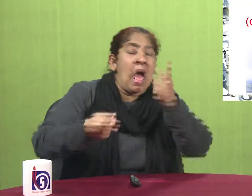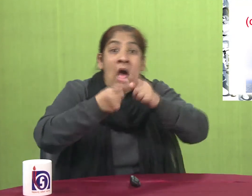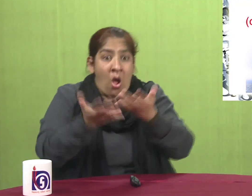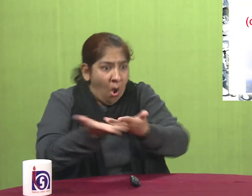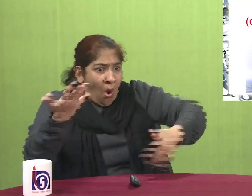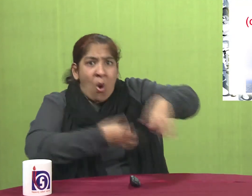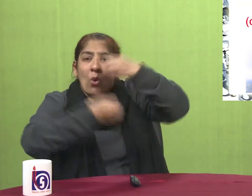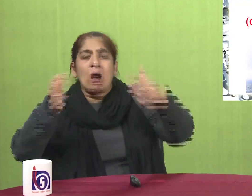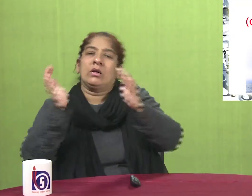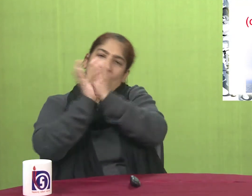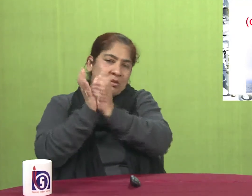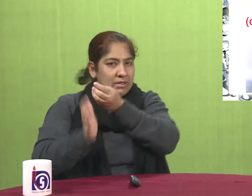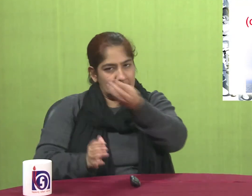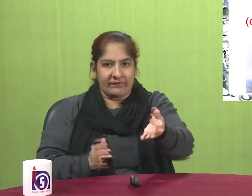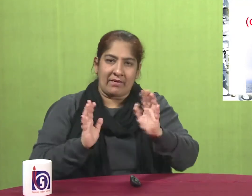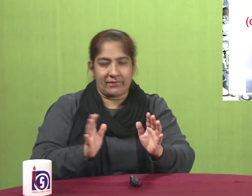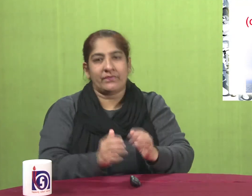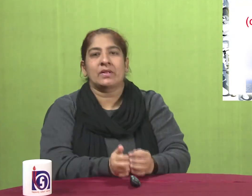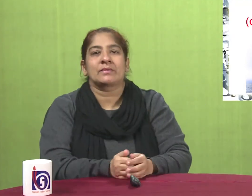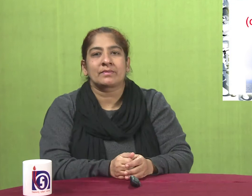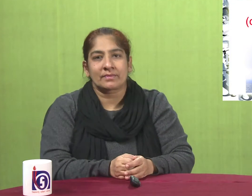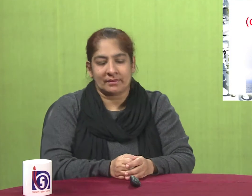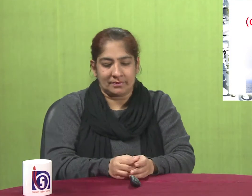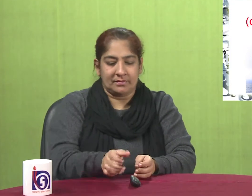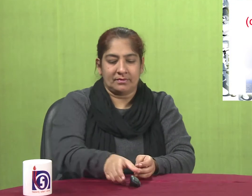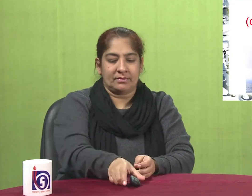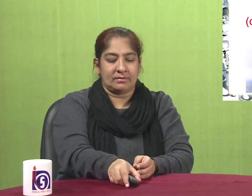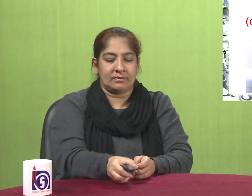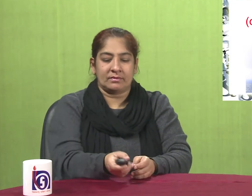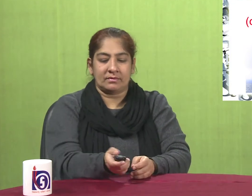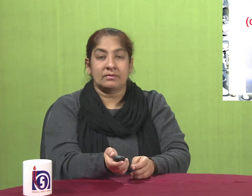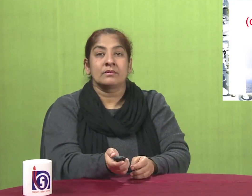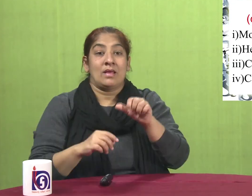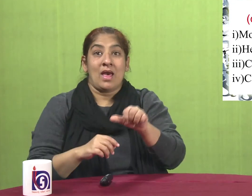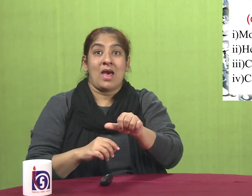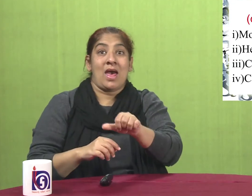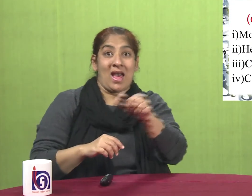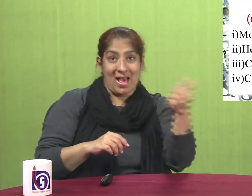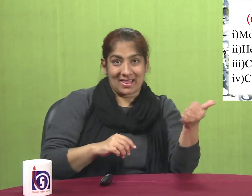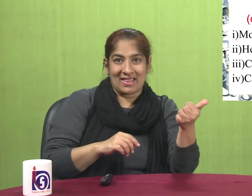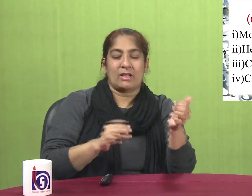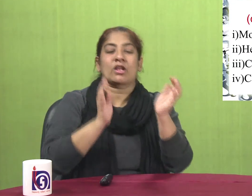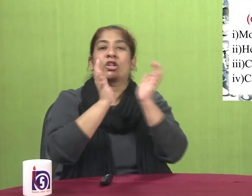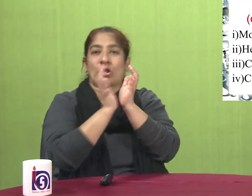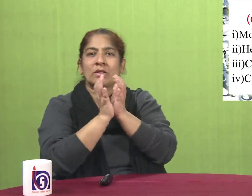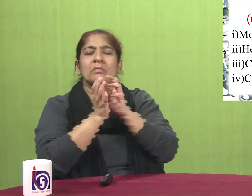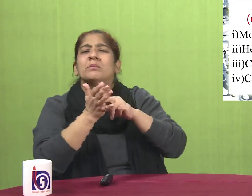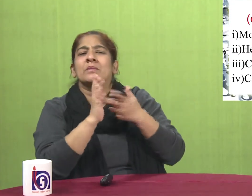anything happens to the ship or the people in the ship, the insurance take it on them. Now we will see